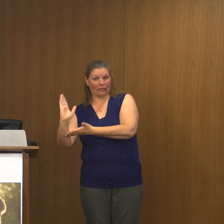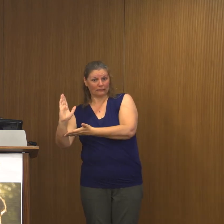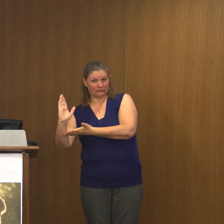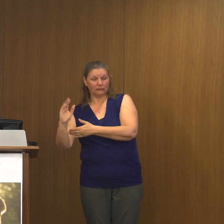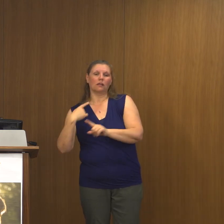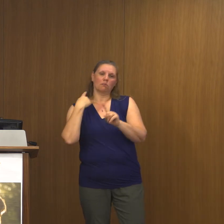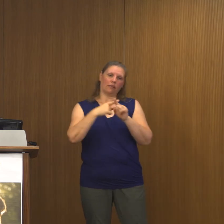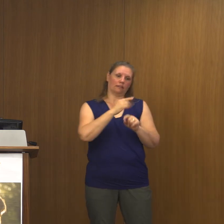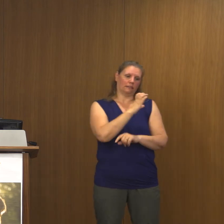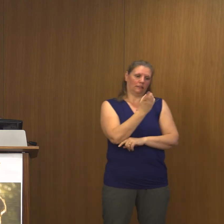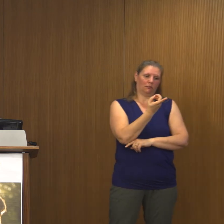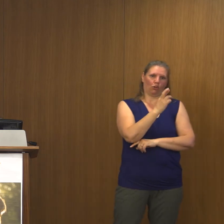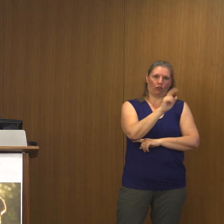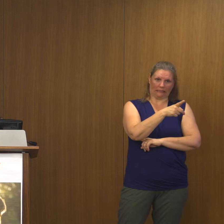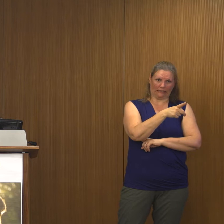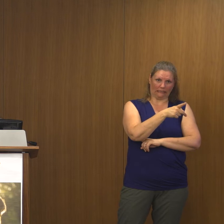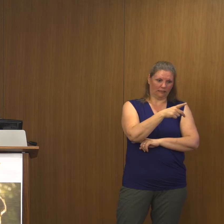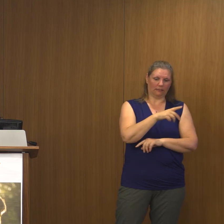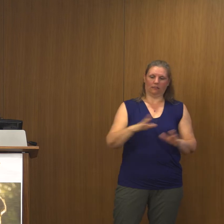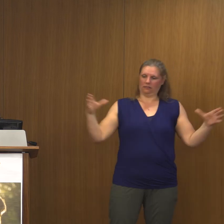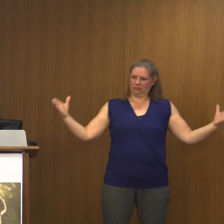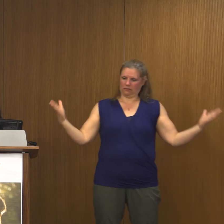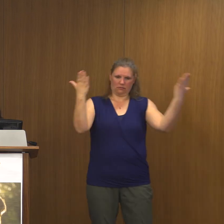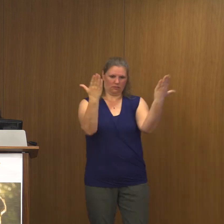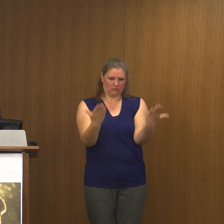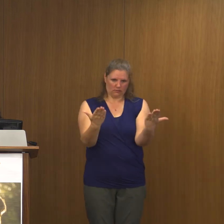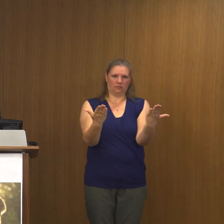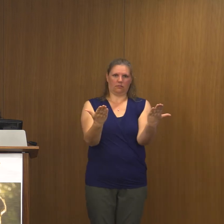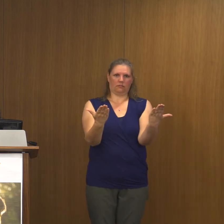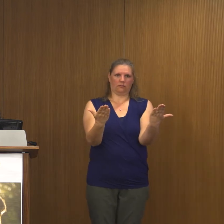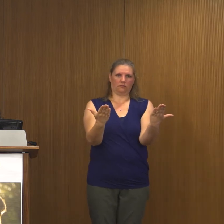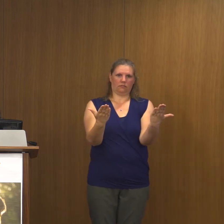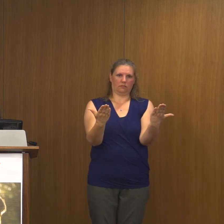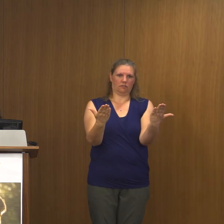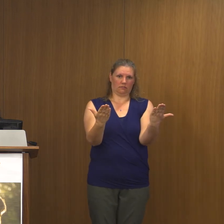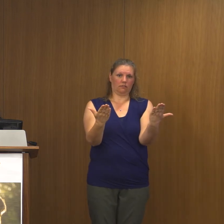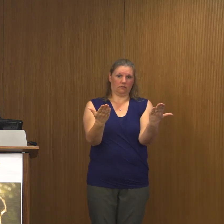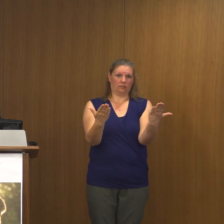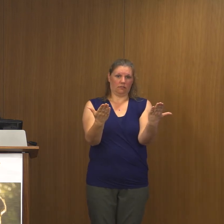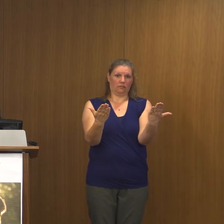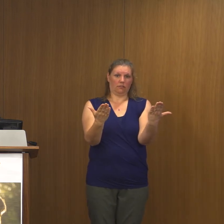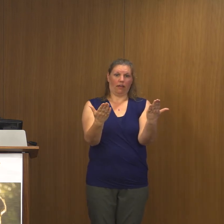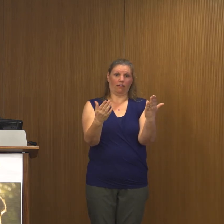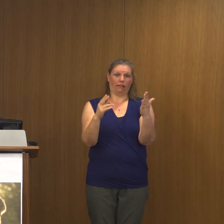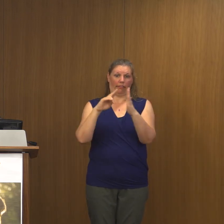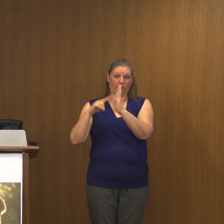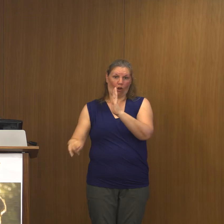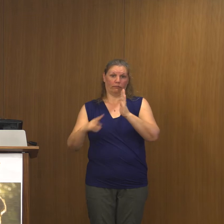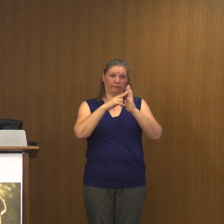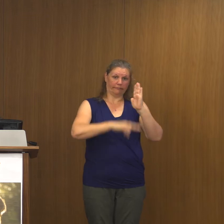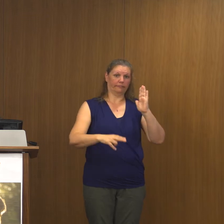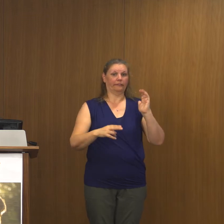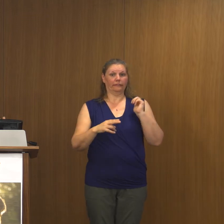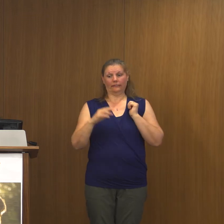UN Convention on the Rights of the Children and the UN Convention on the Rights of Persons with Disabilities. We refer to those from now on from